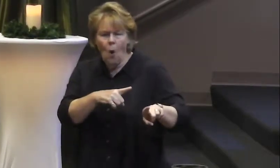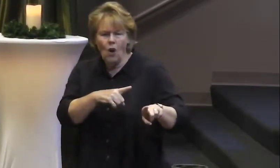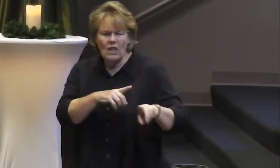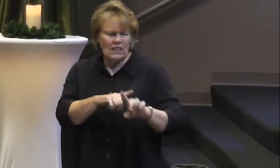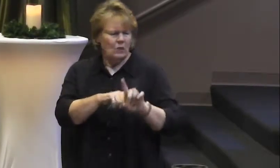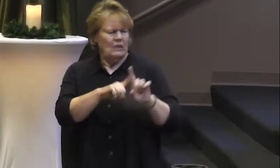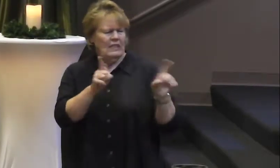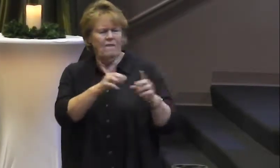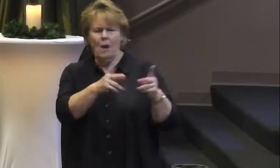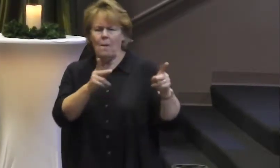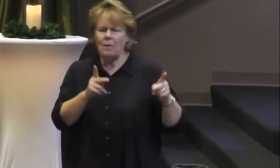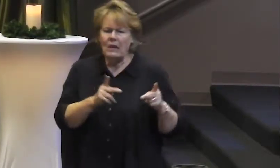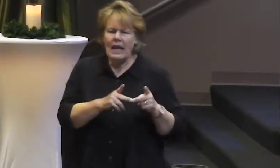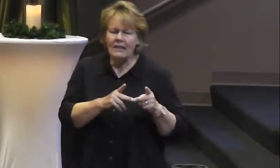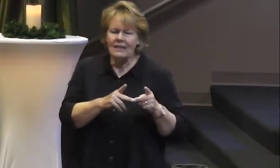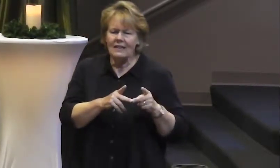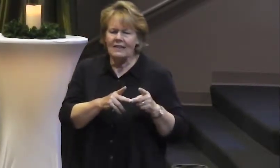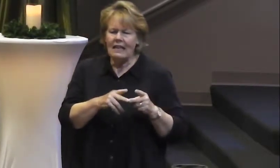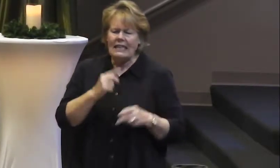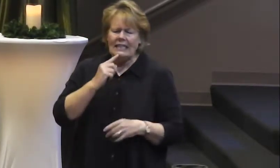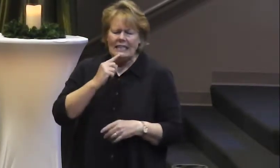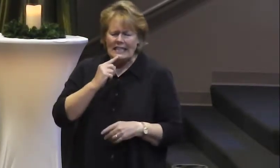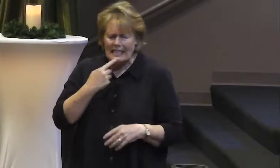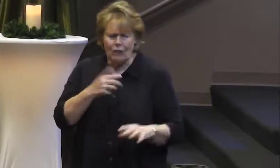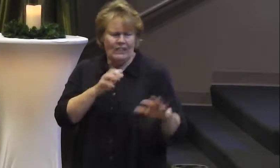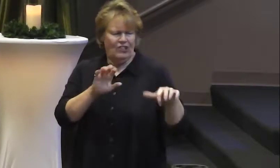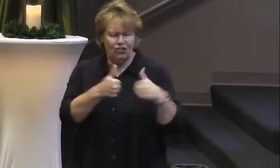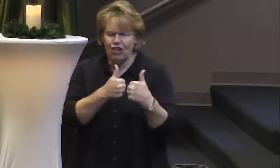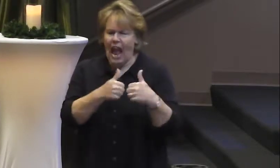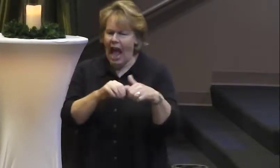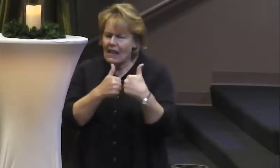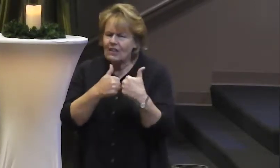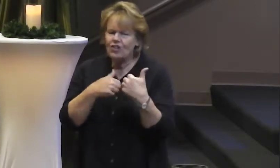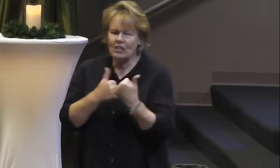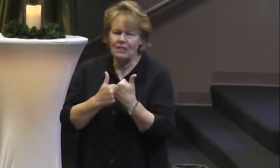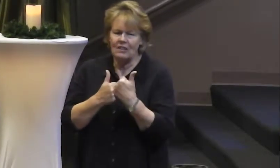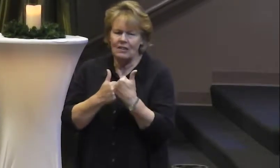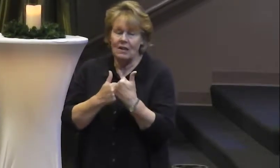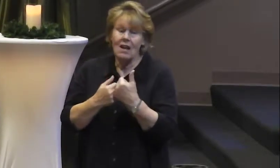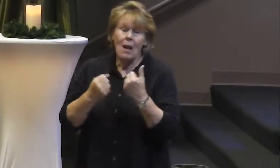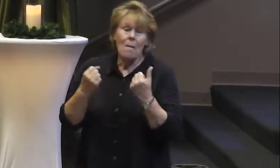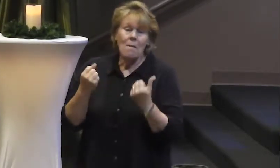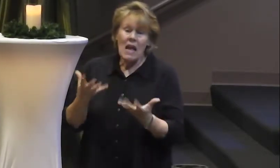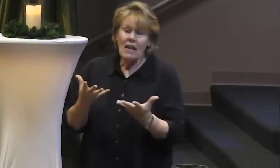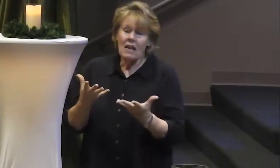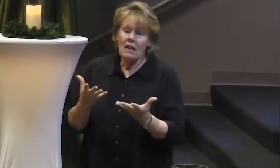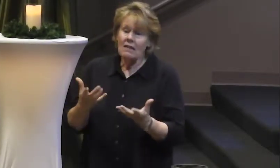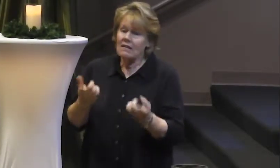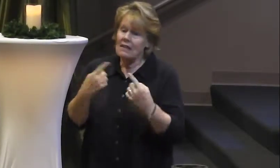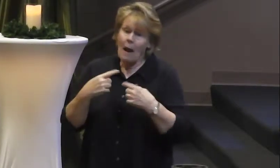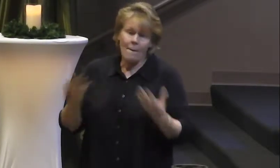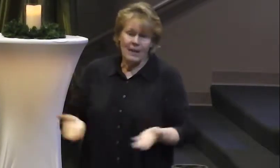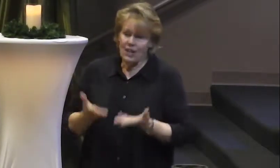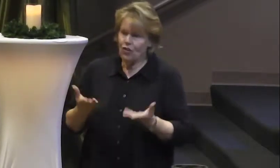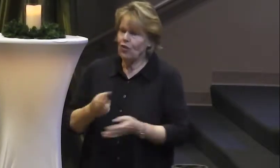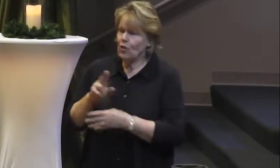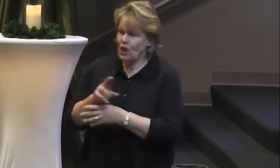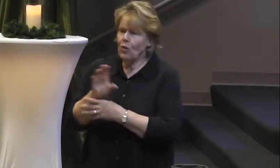extreme challenges to adjust. Many have landed here in the United States, quite a few here in the